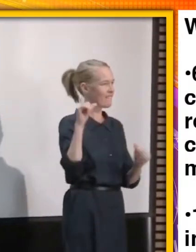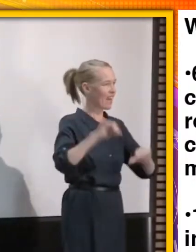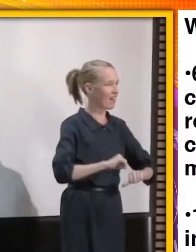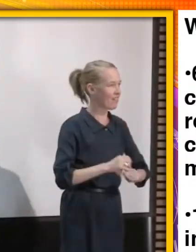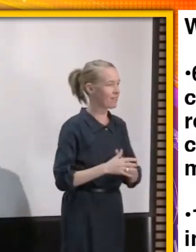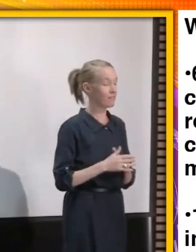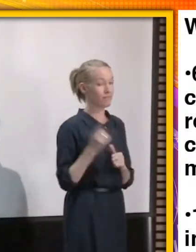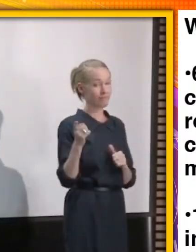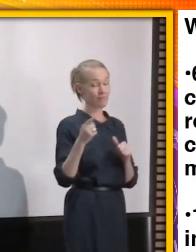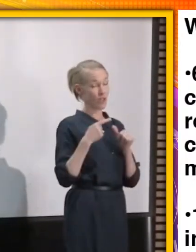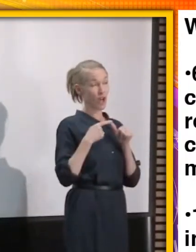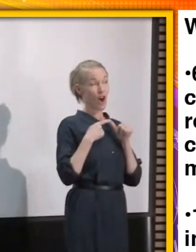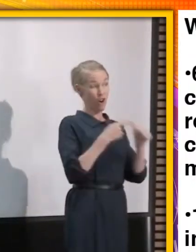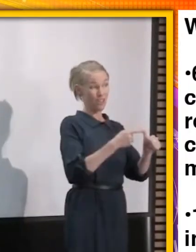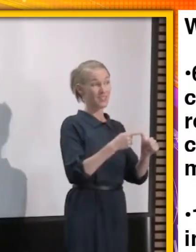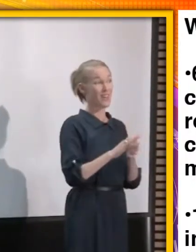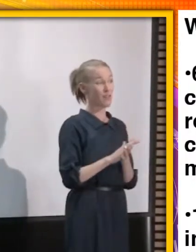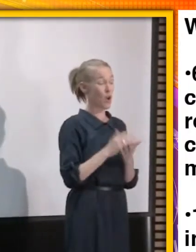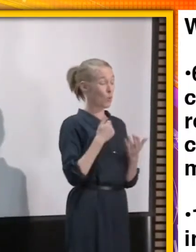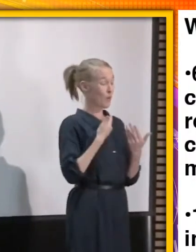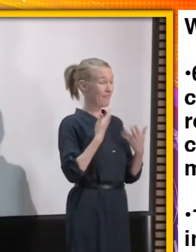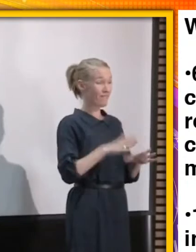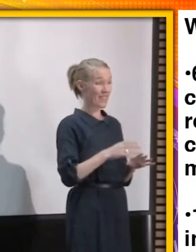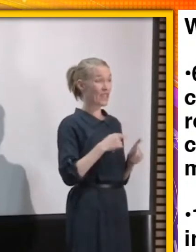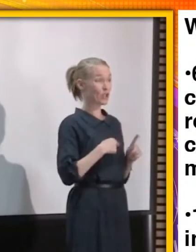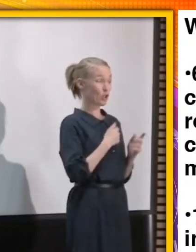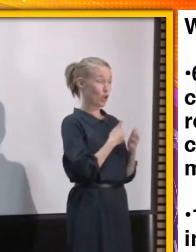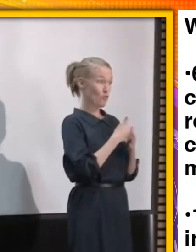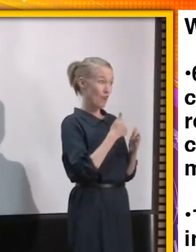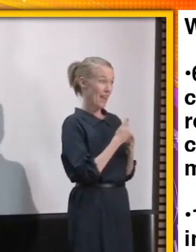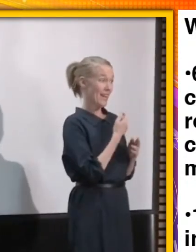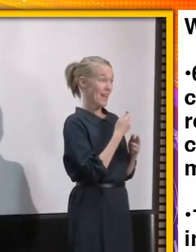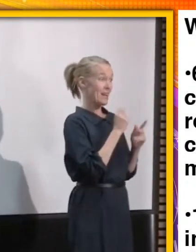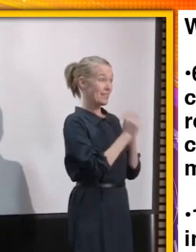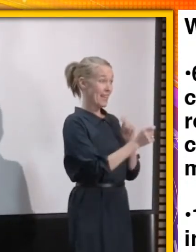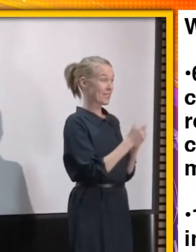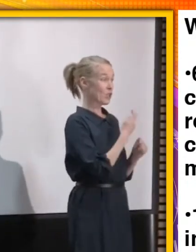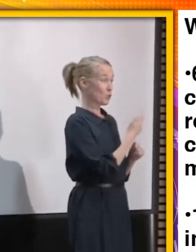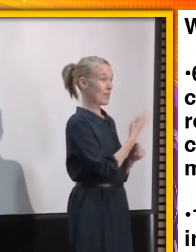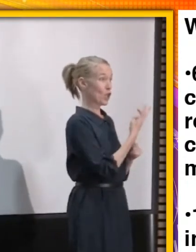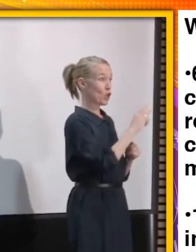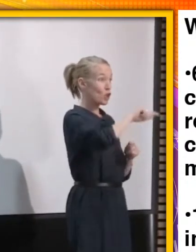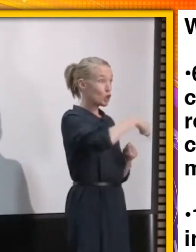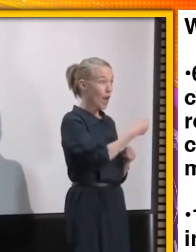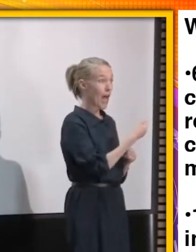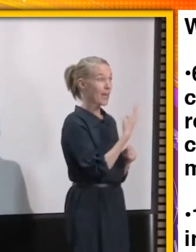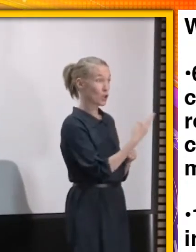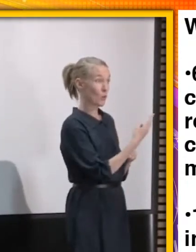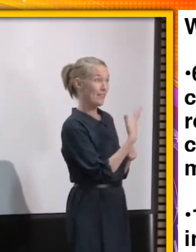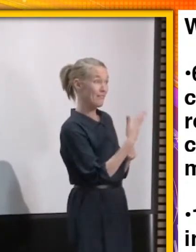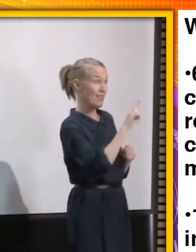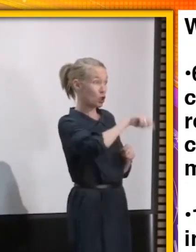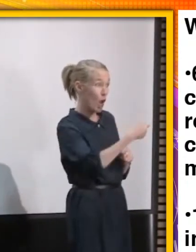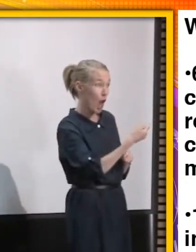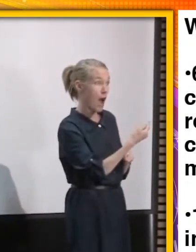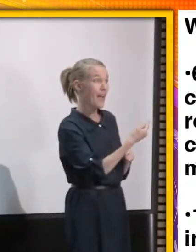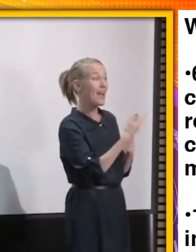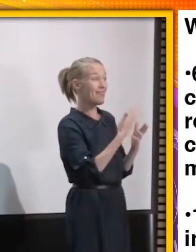in there on the 23rd and 25th of July. It then went in again on the 13th of August as part of